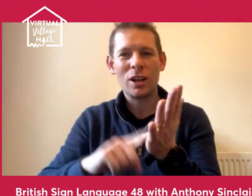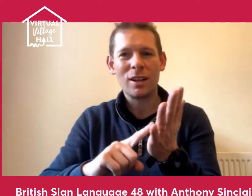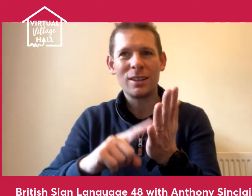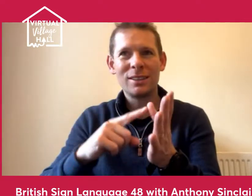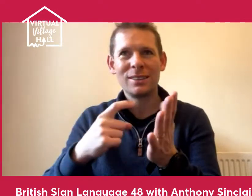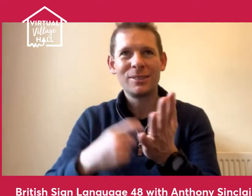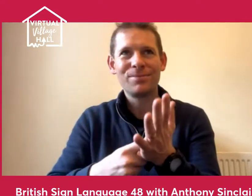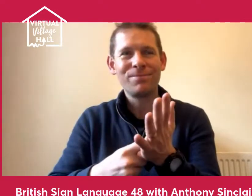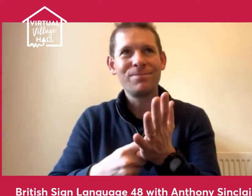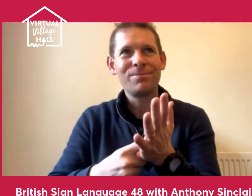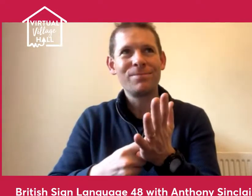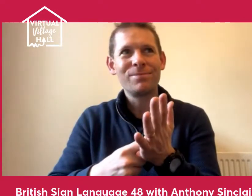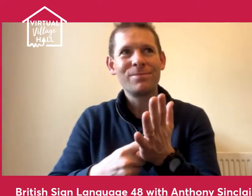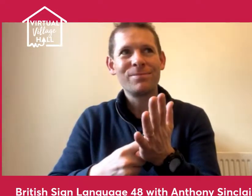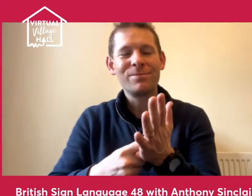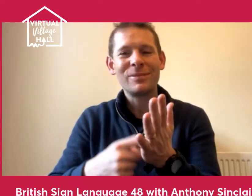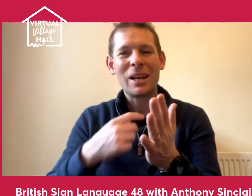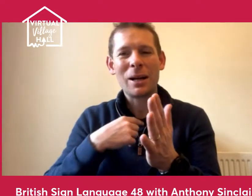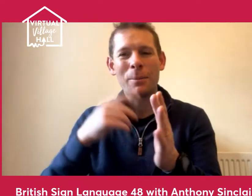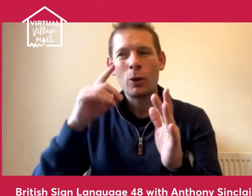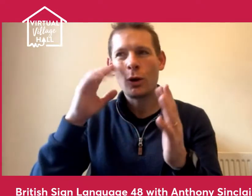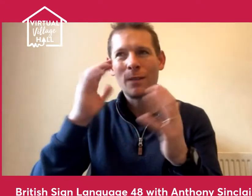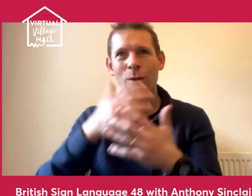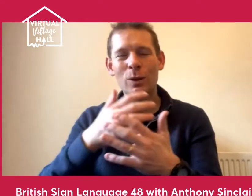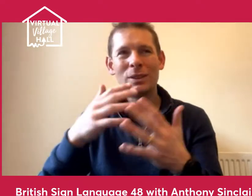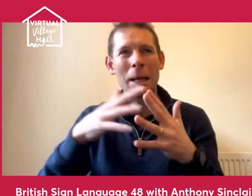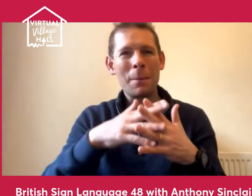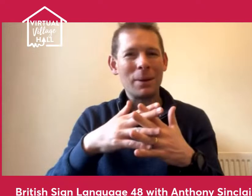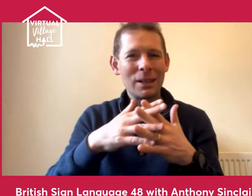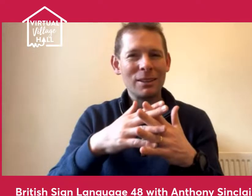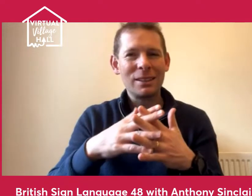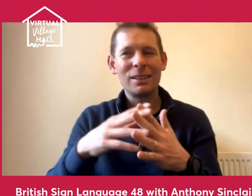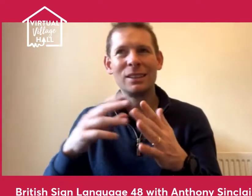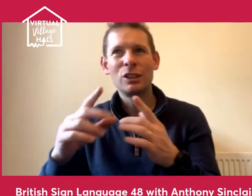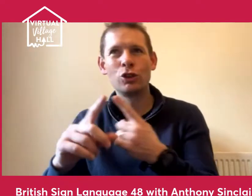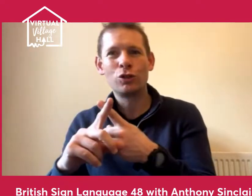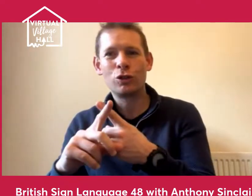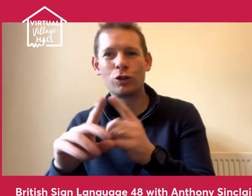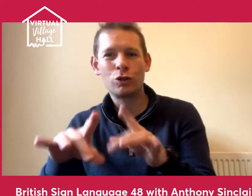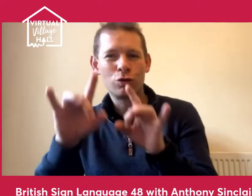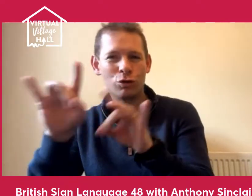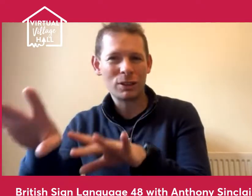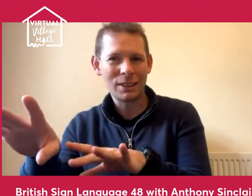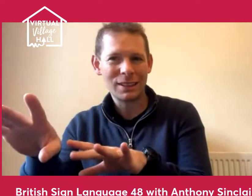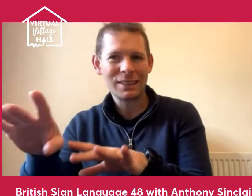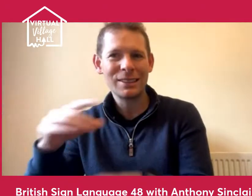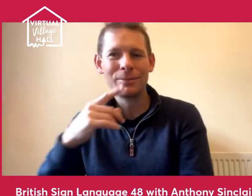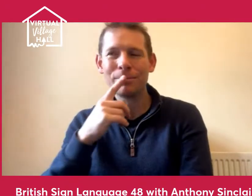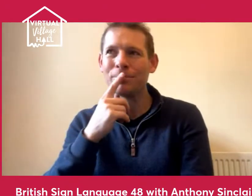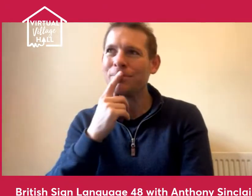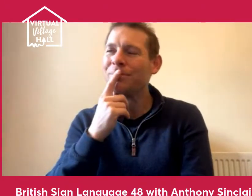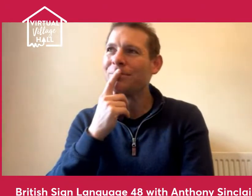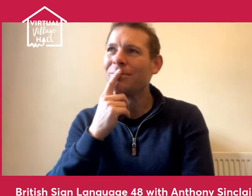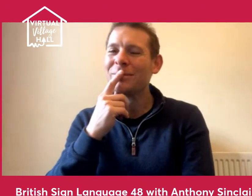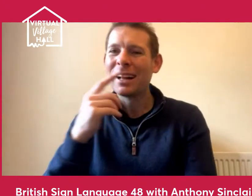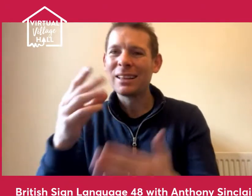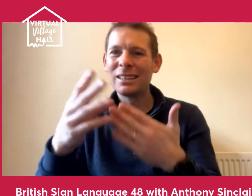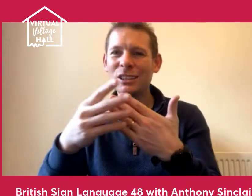Now, let me just think if I can remember what the sign for dollar is. I'm a bit confused because I'm thinking of American Sign Language